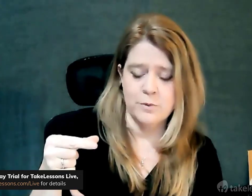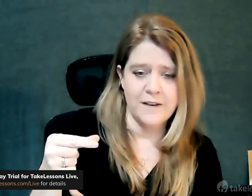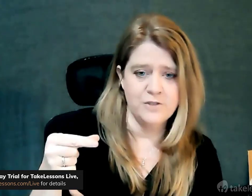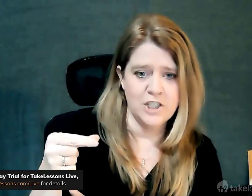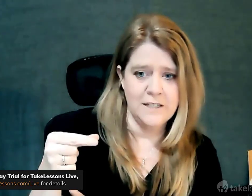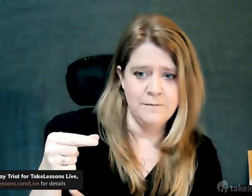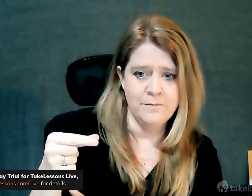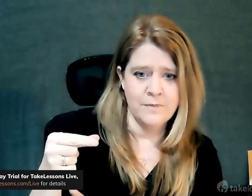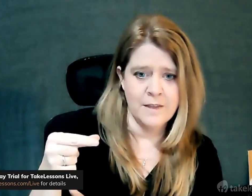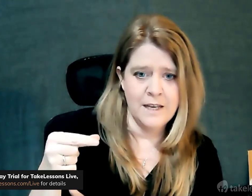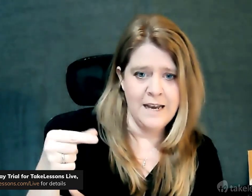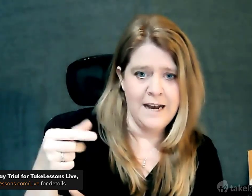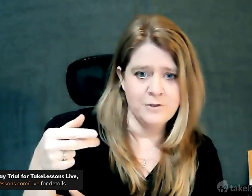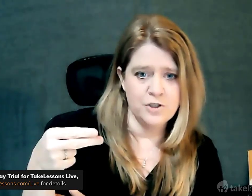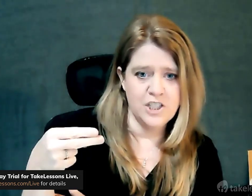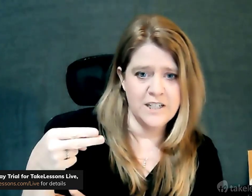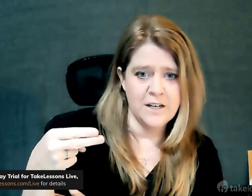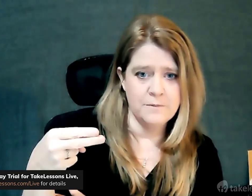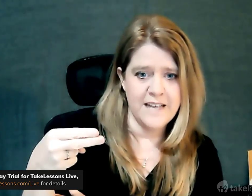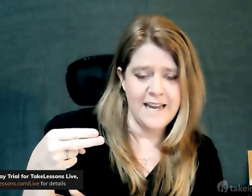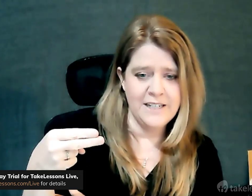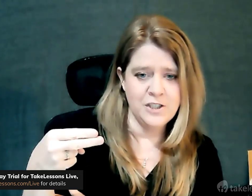have G. After G comes H,